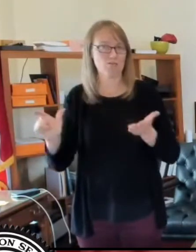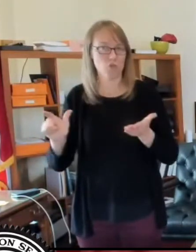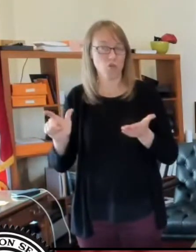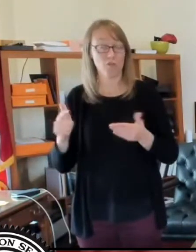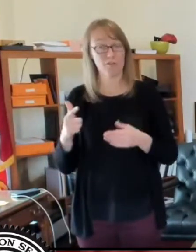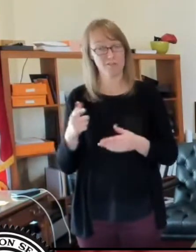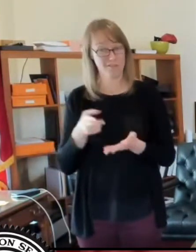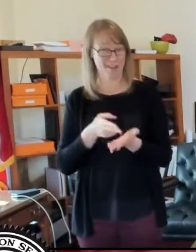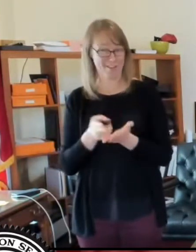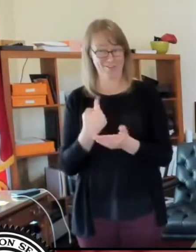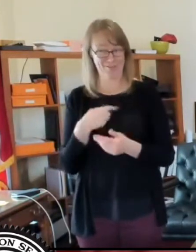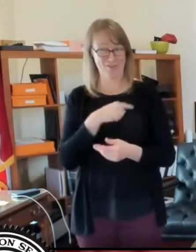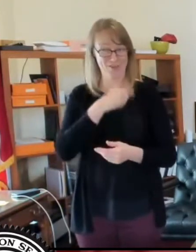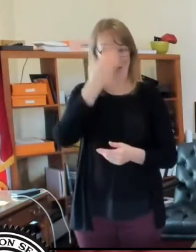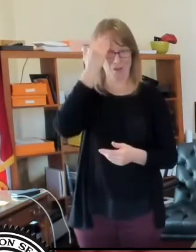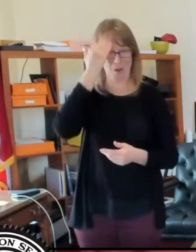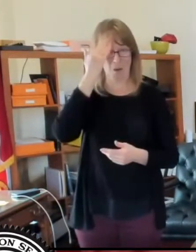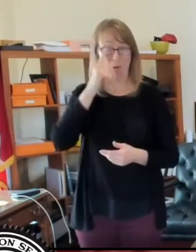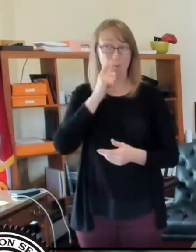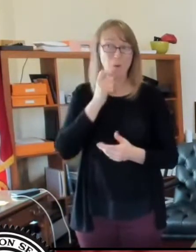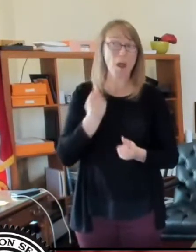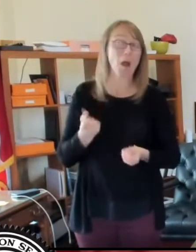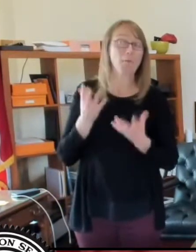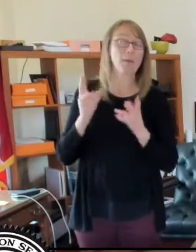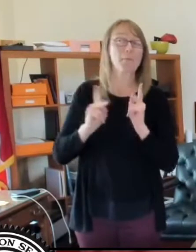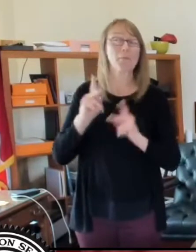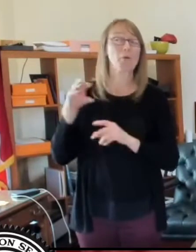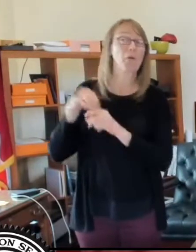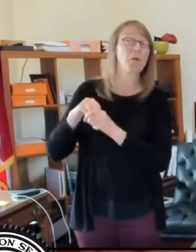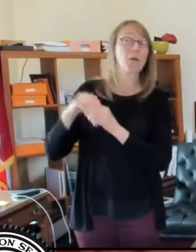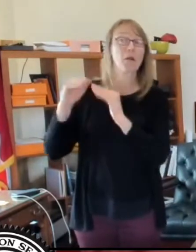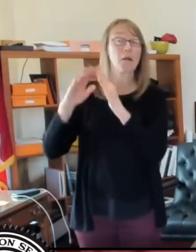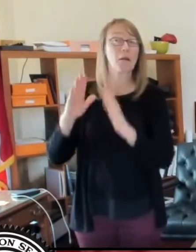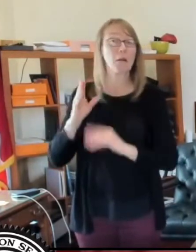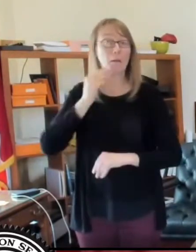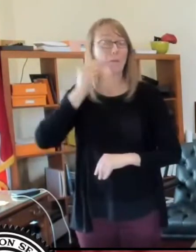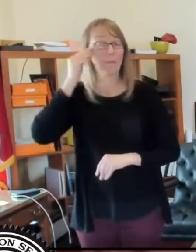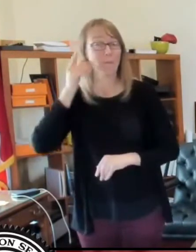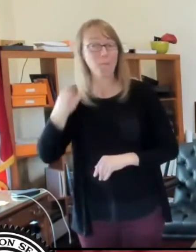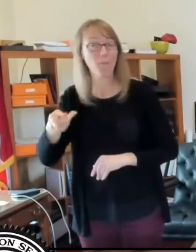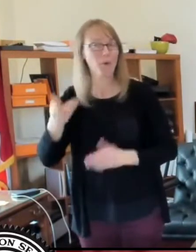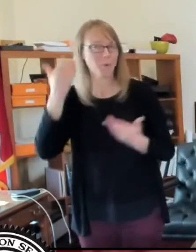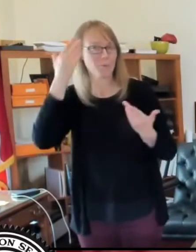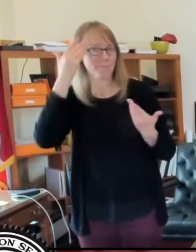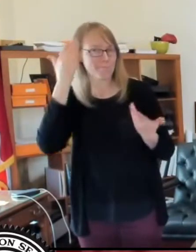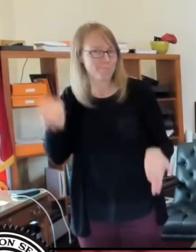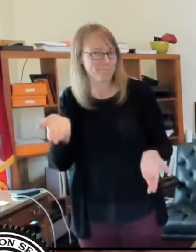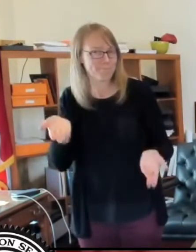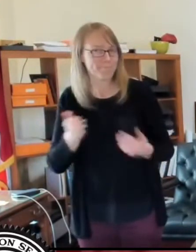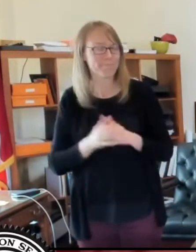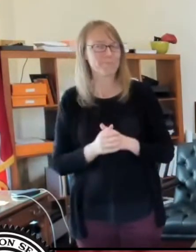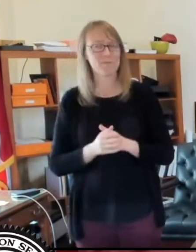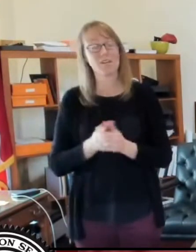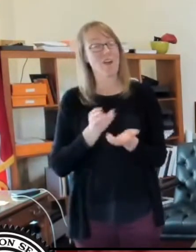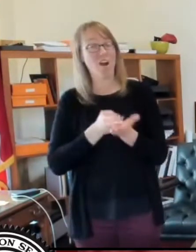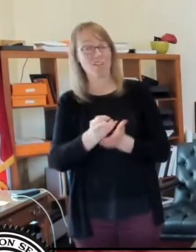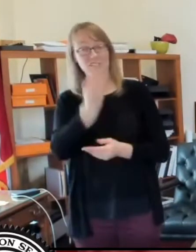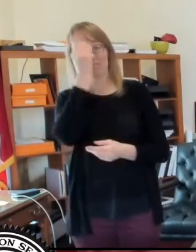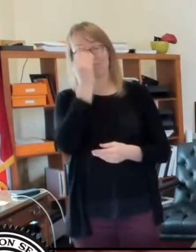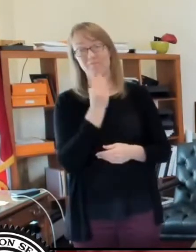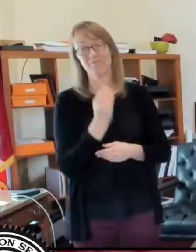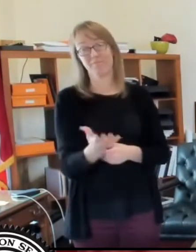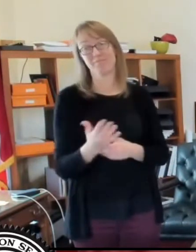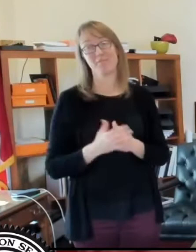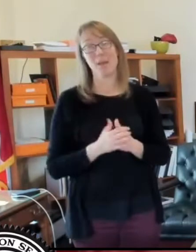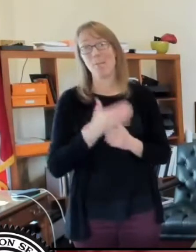send, is that it really is not safe for you to gather in big groups. The safest thing for you to do is only to gather with those people